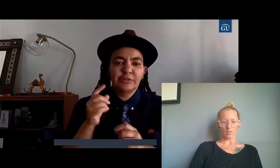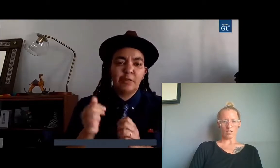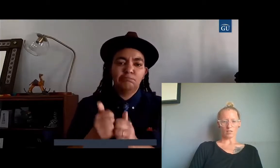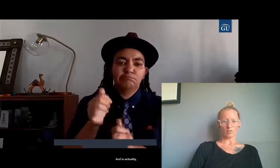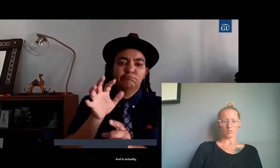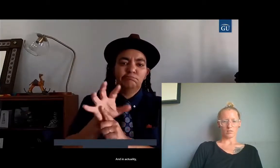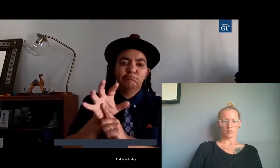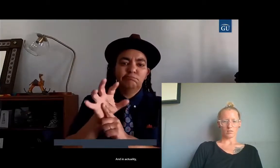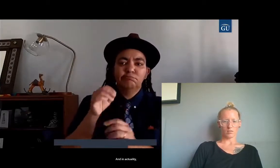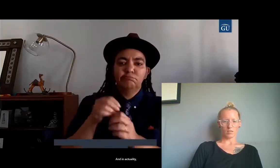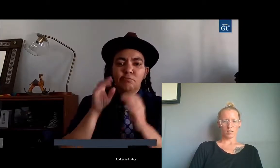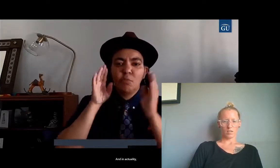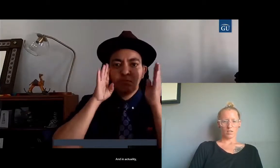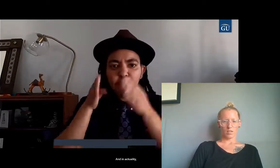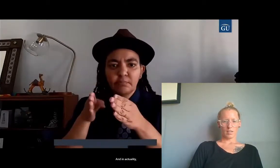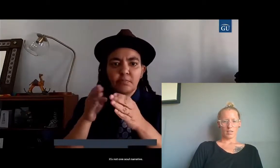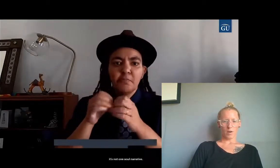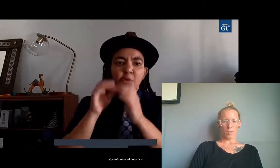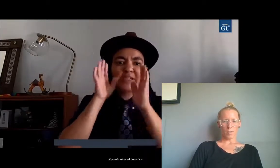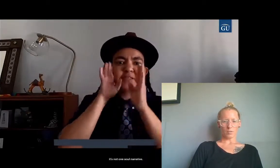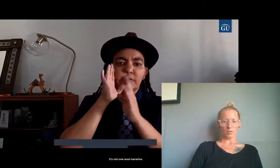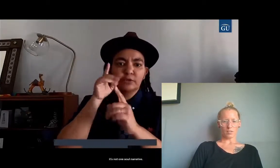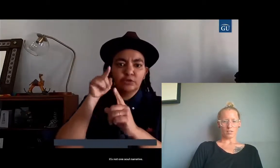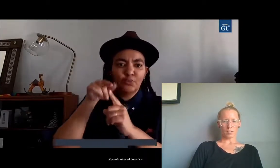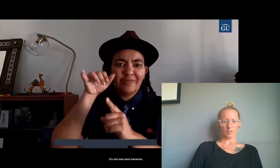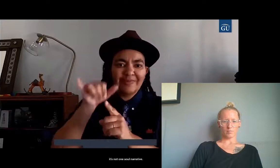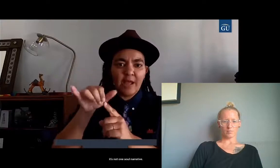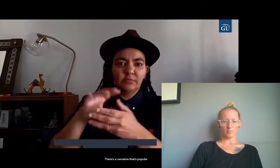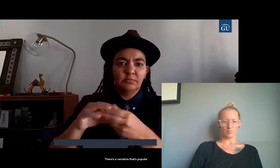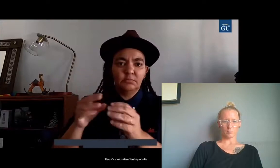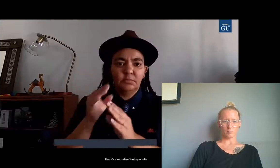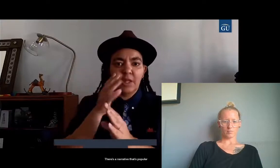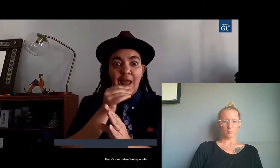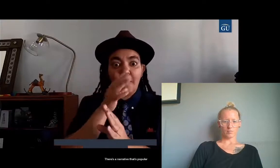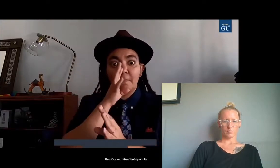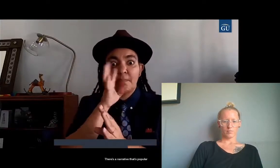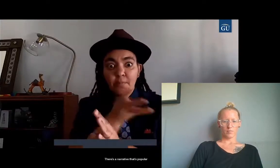of ASL and how popular it is.